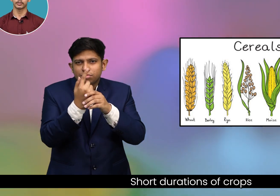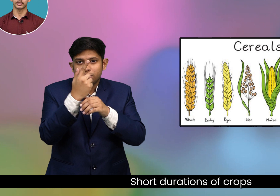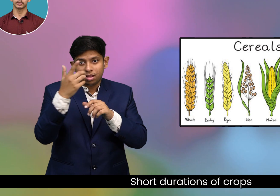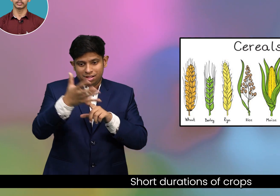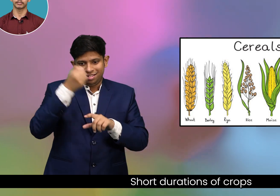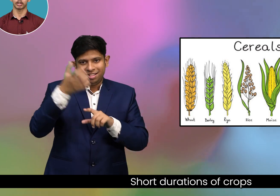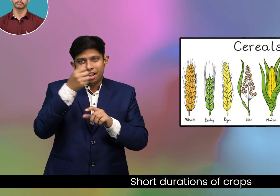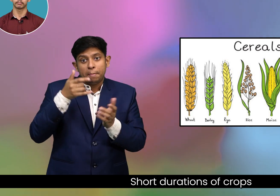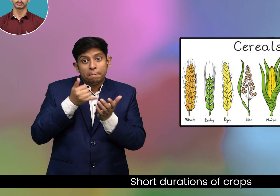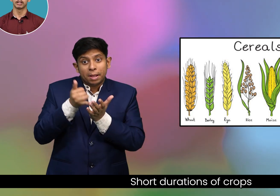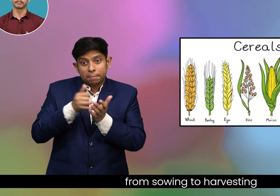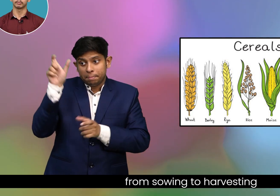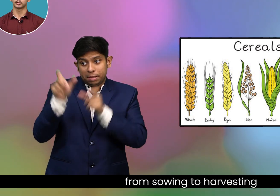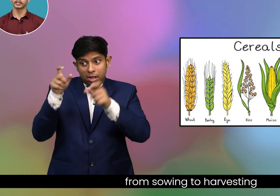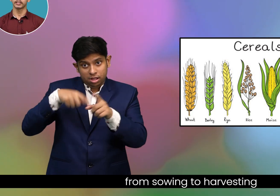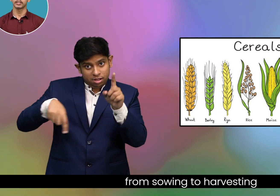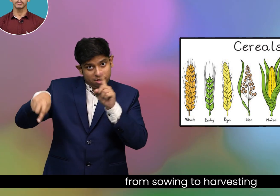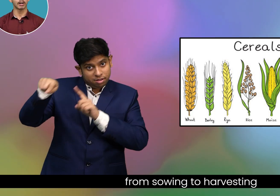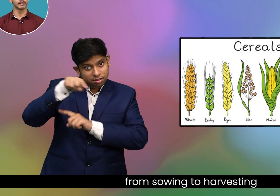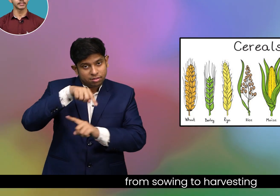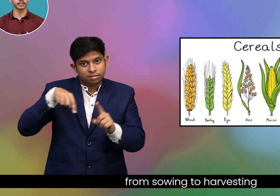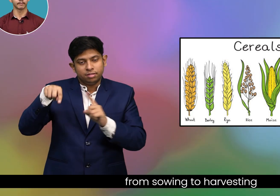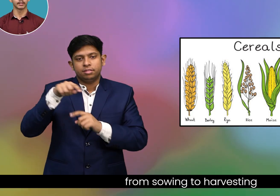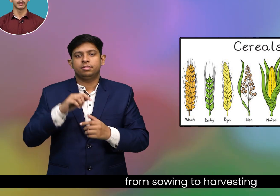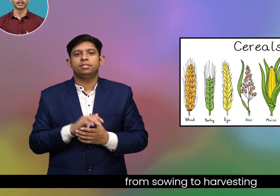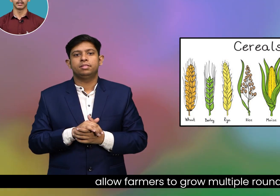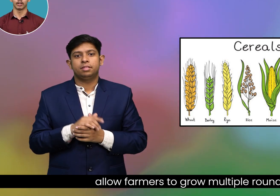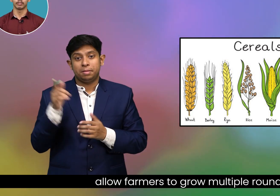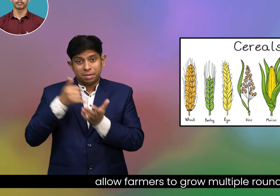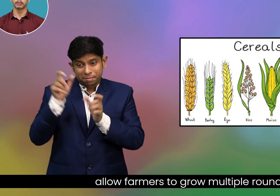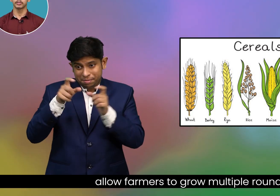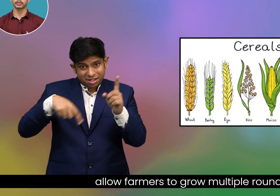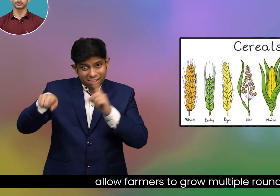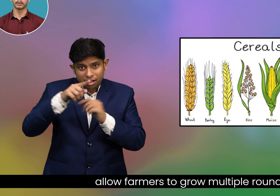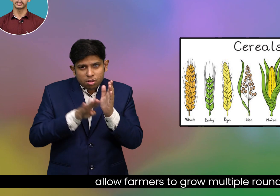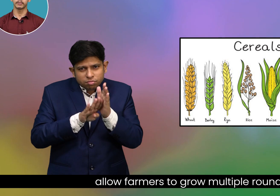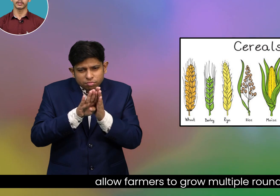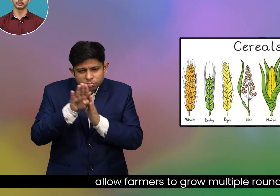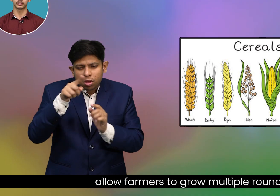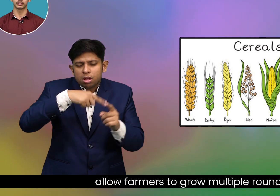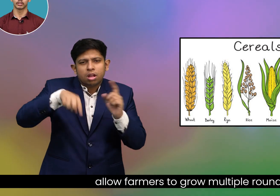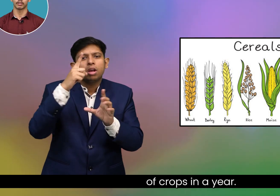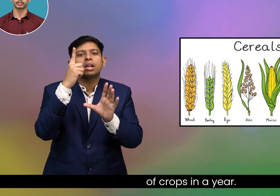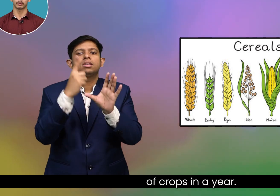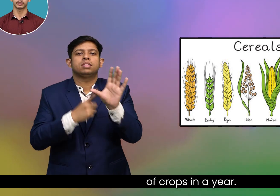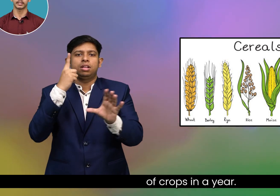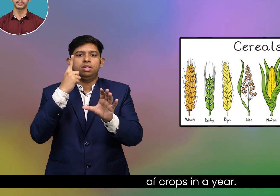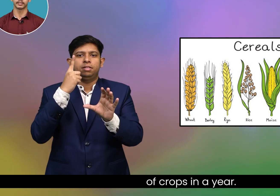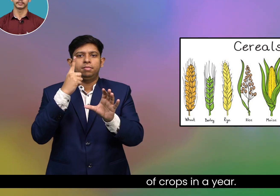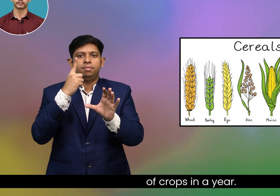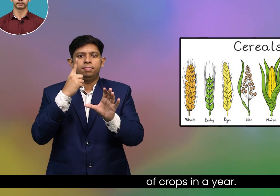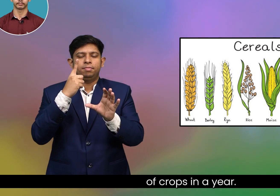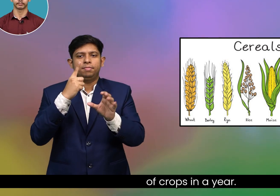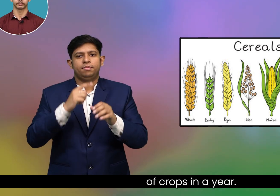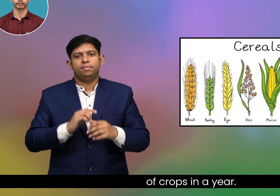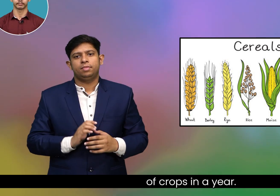Short durations of crop from sowing to harvesting allow farmers to grow multiple rounds of crops in a year.